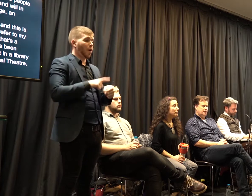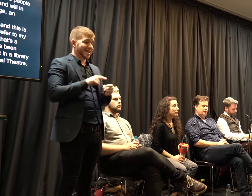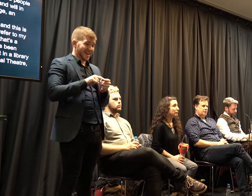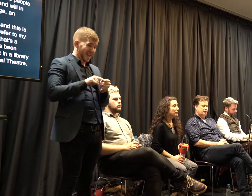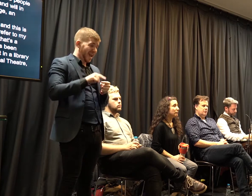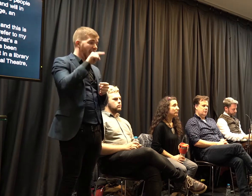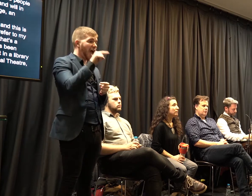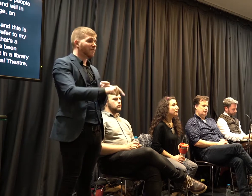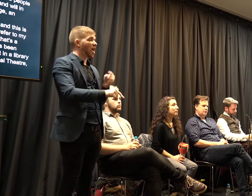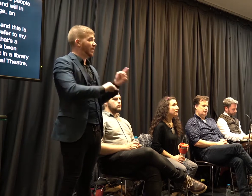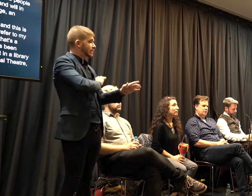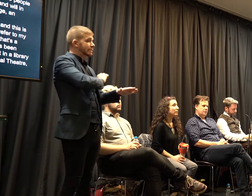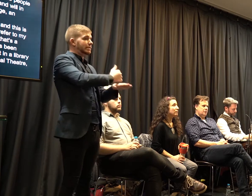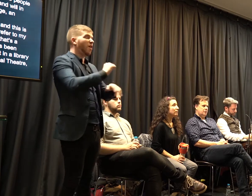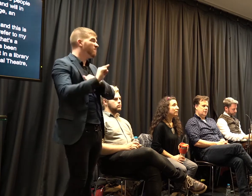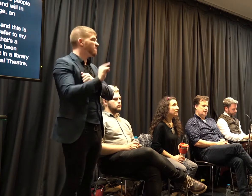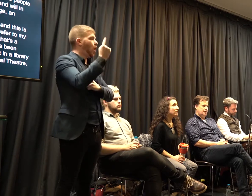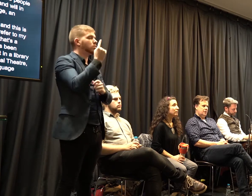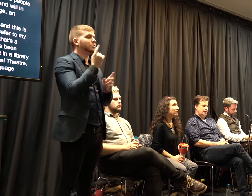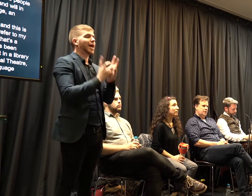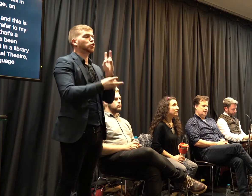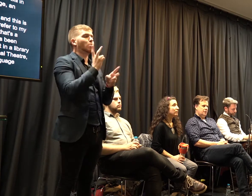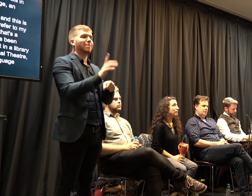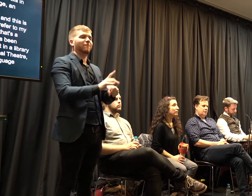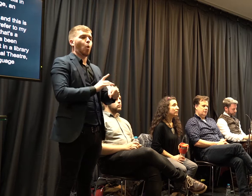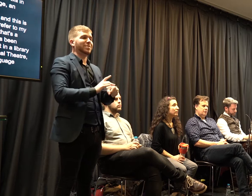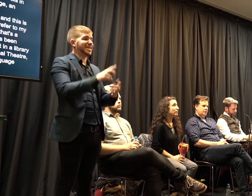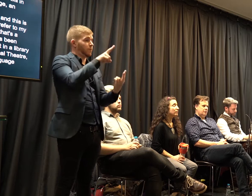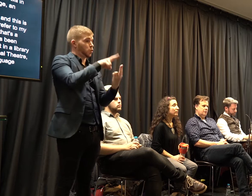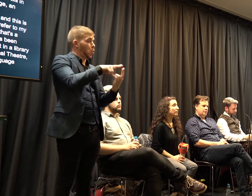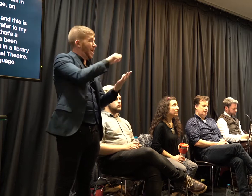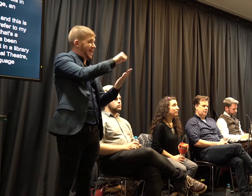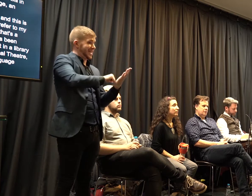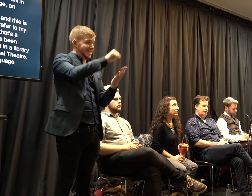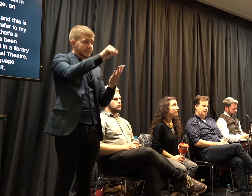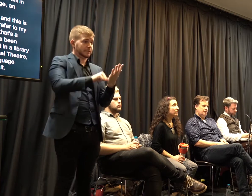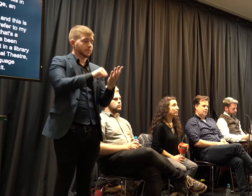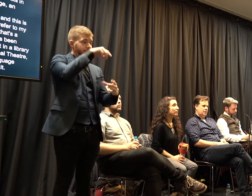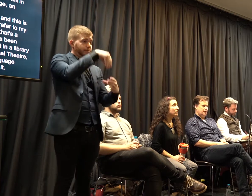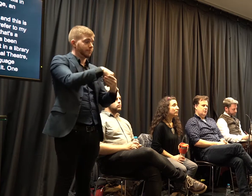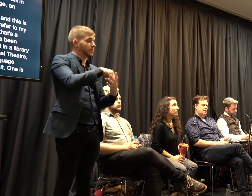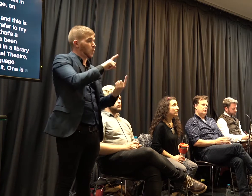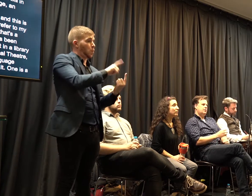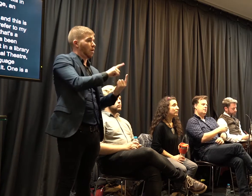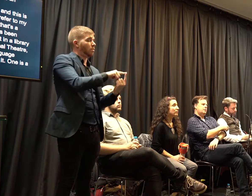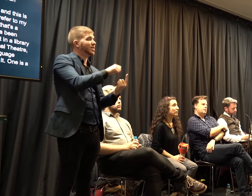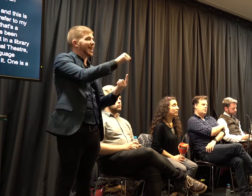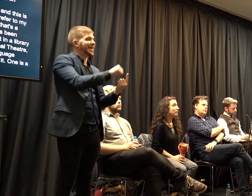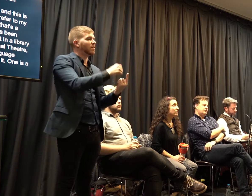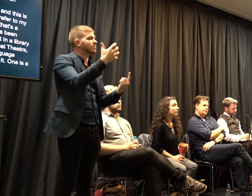put on their first sign language interpreted performances. And it has two lists in it. One is a list of